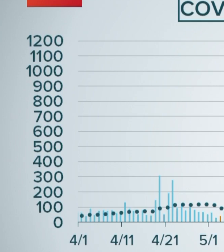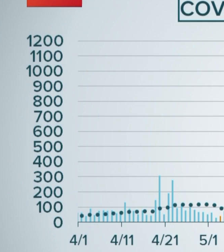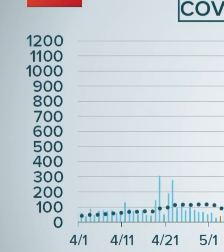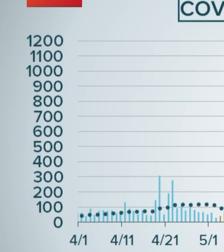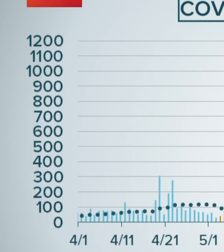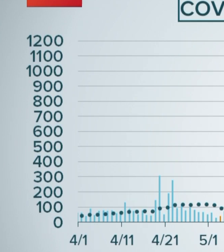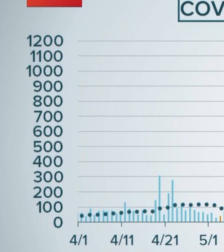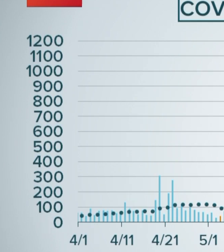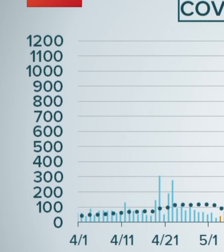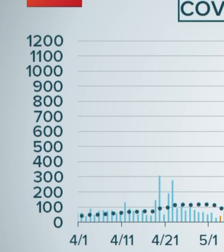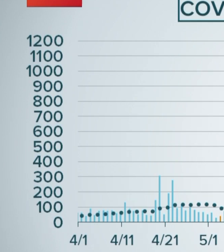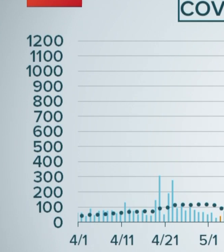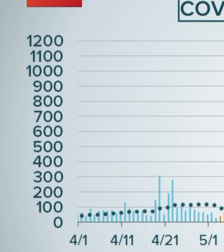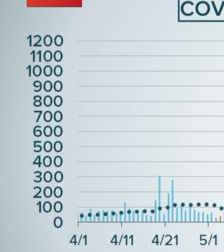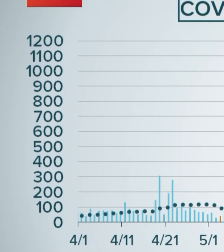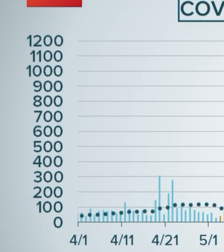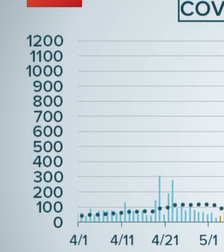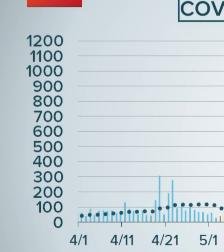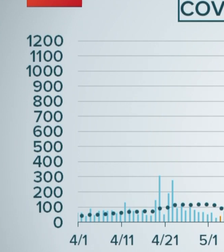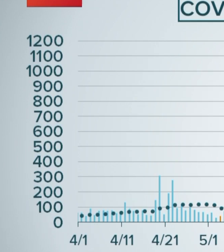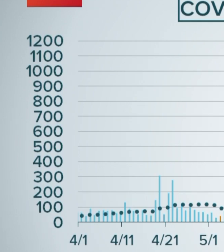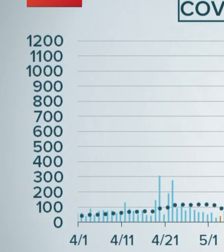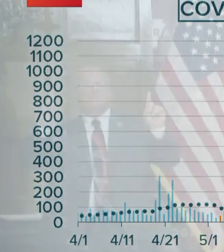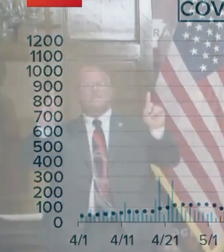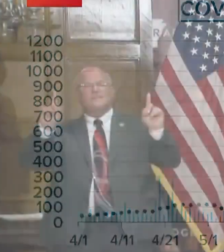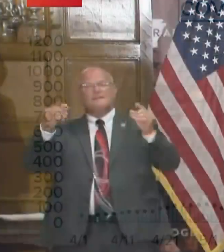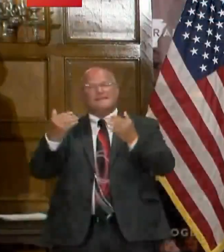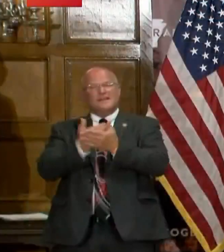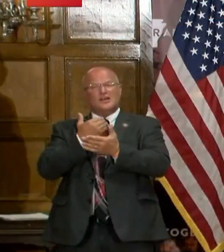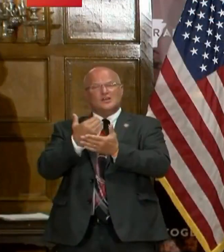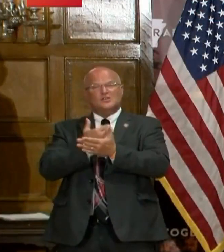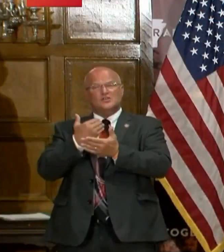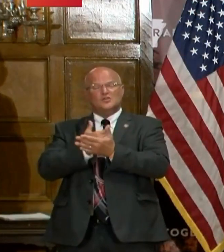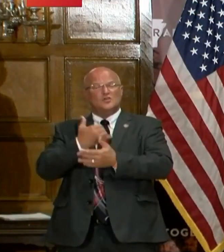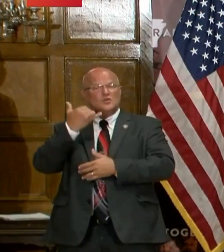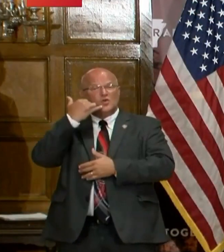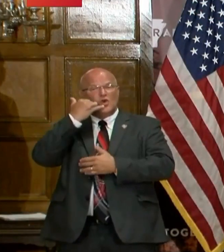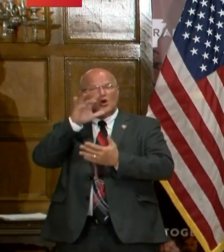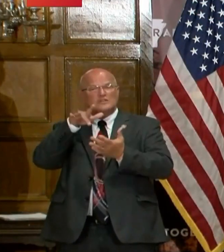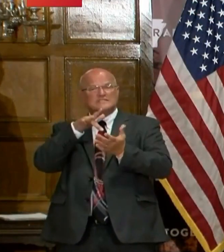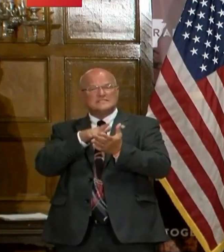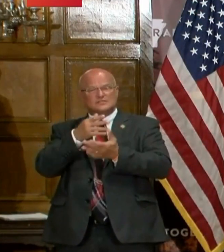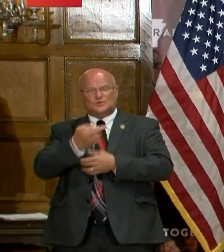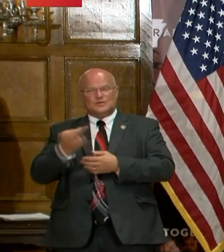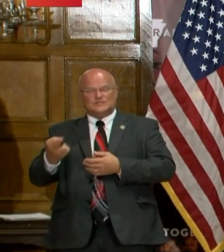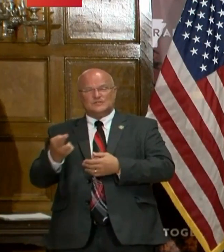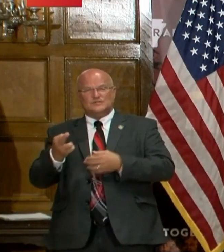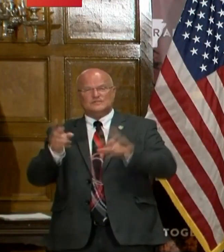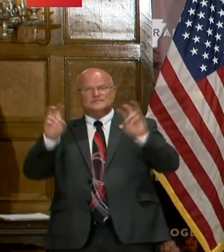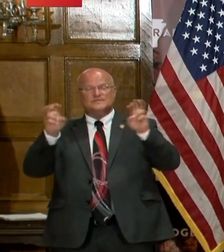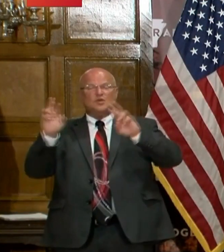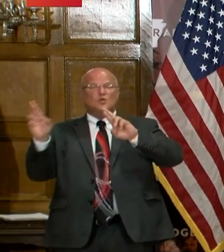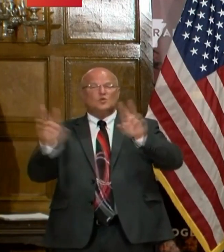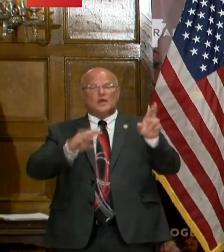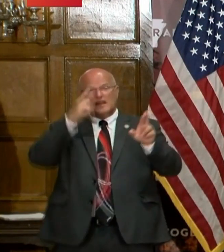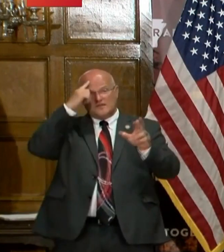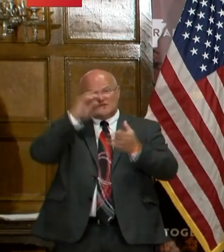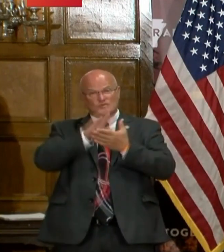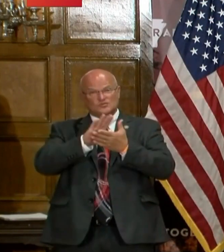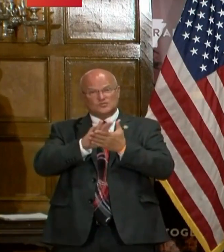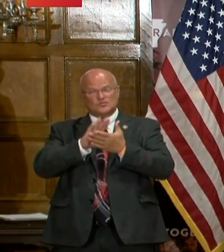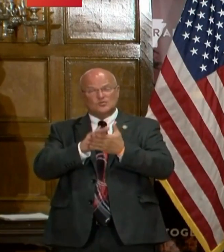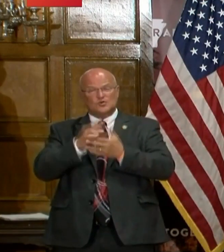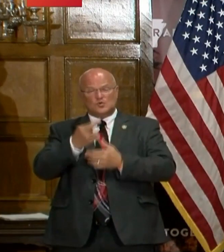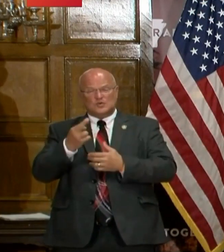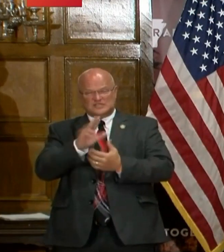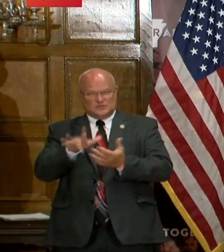So today we're announcing a new call center resource. This is Ready for School Resource Call Center.